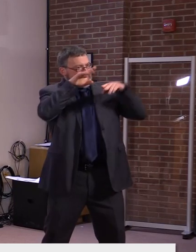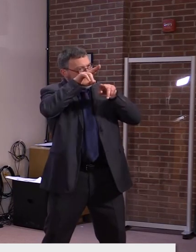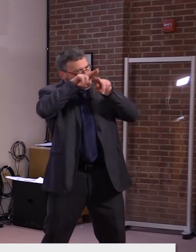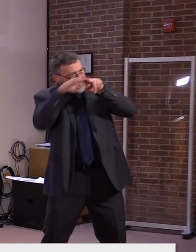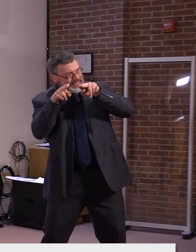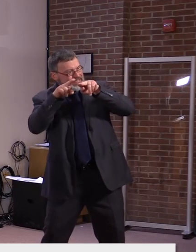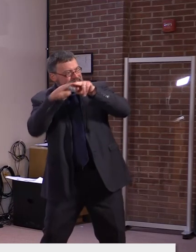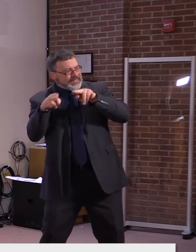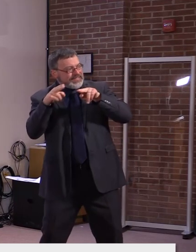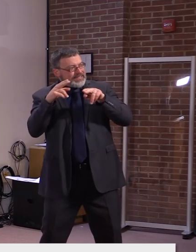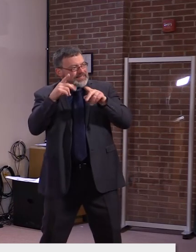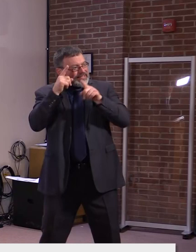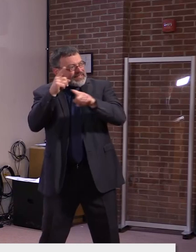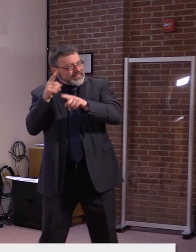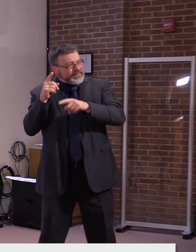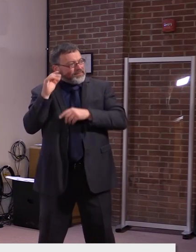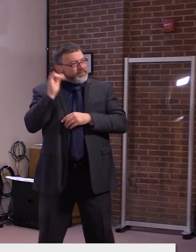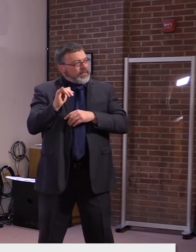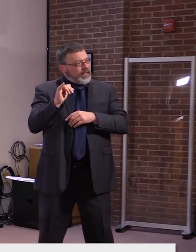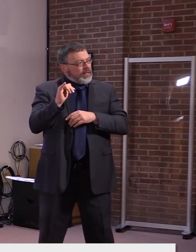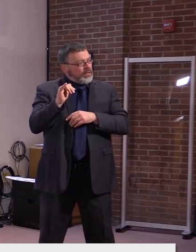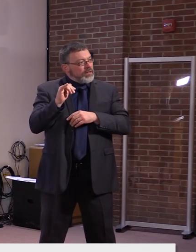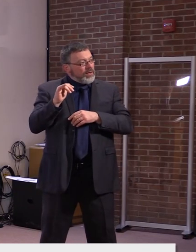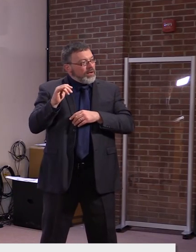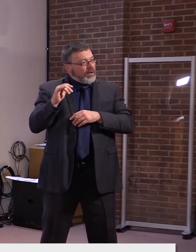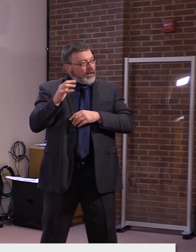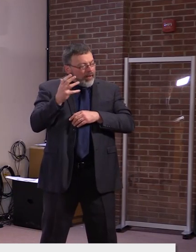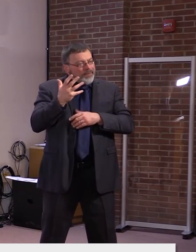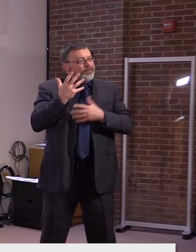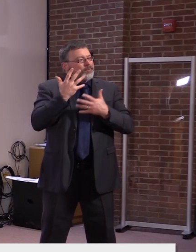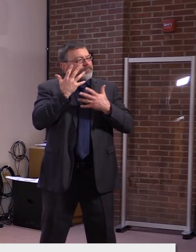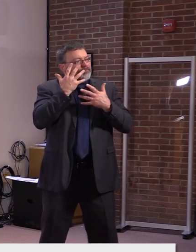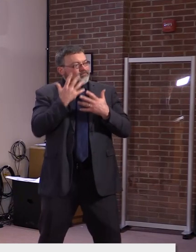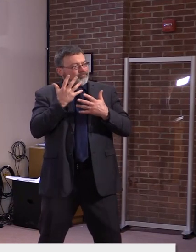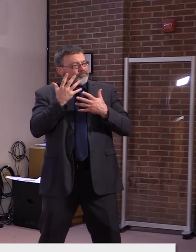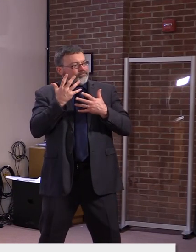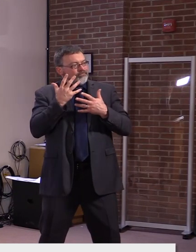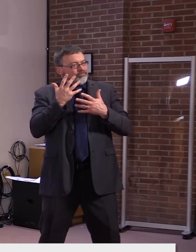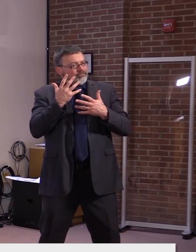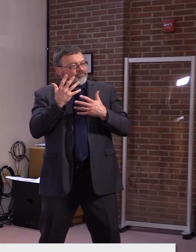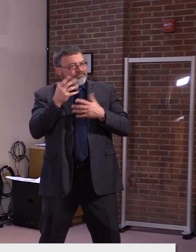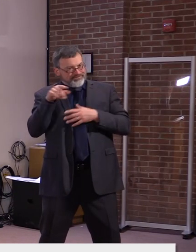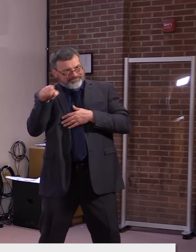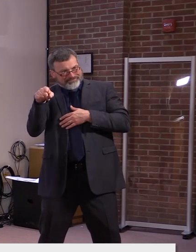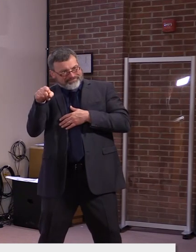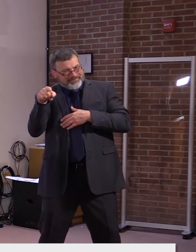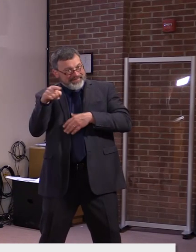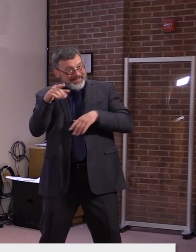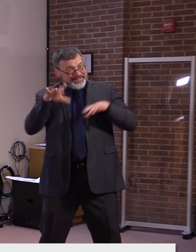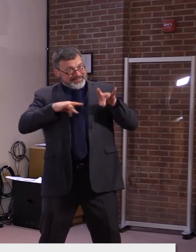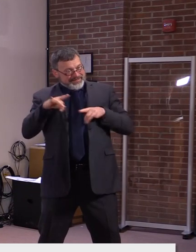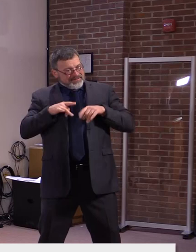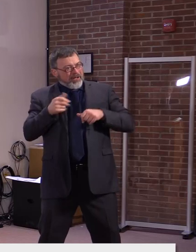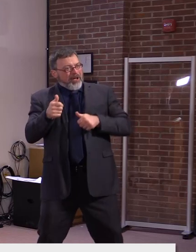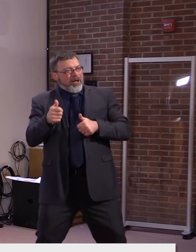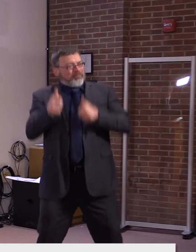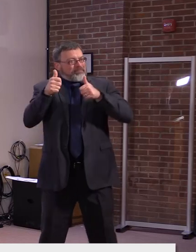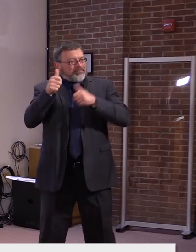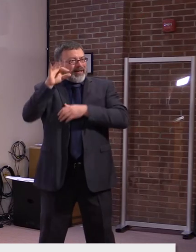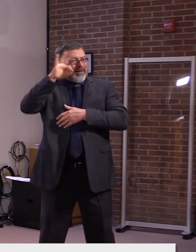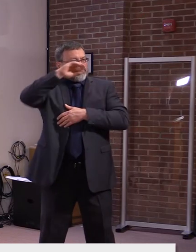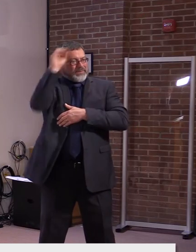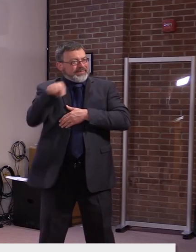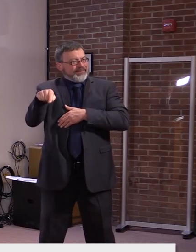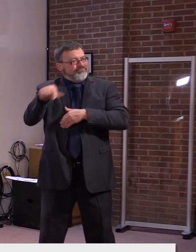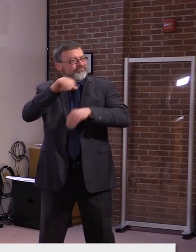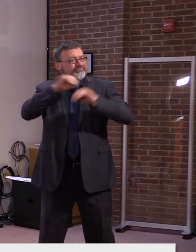increased 9% over the last 7 days. And again, on new hospital admissions, a very similar story. We see the same differentiation